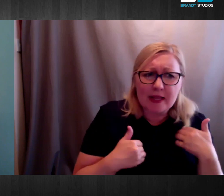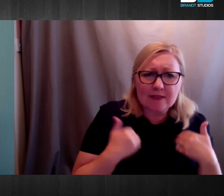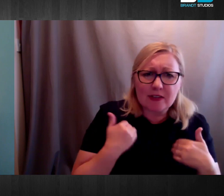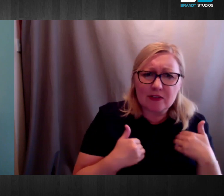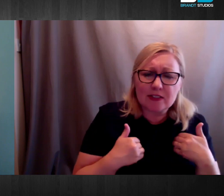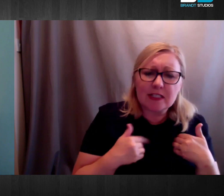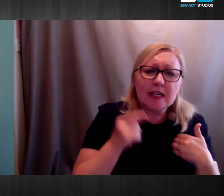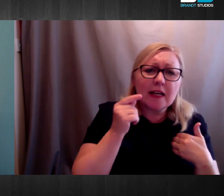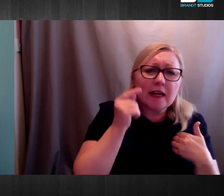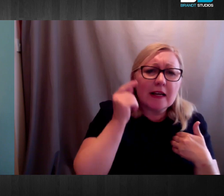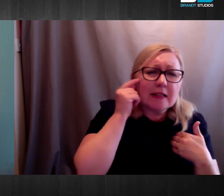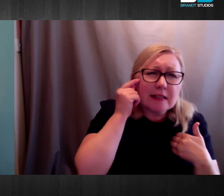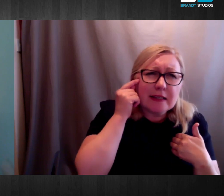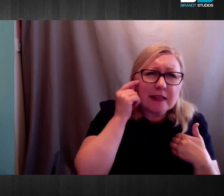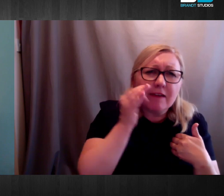built on